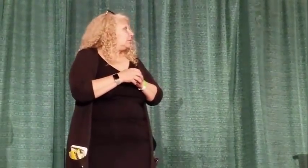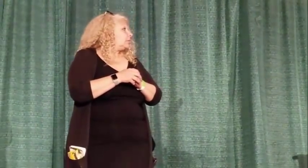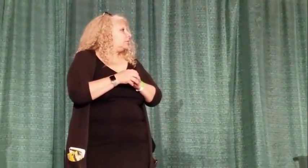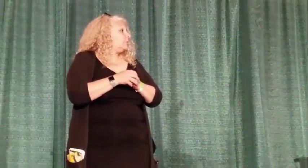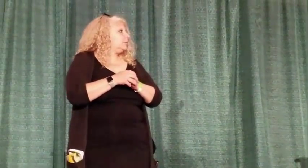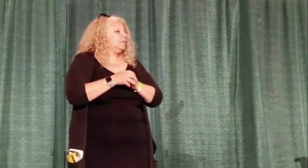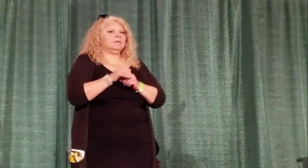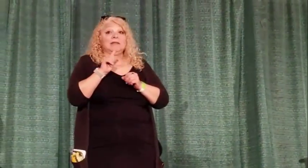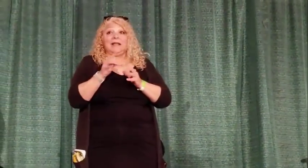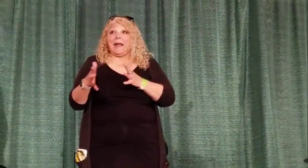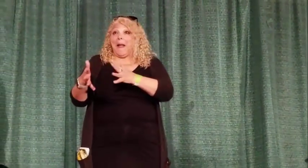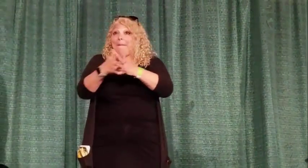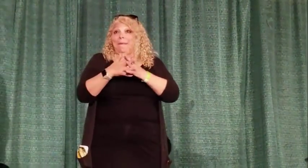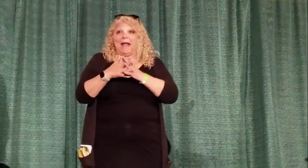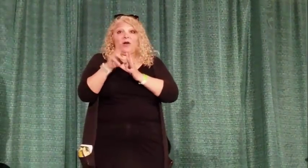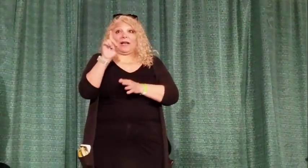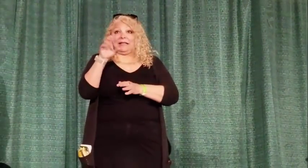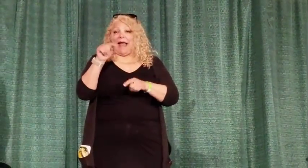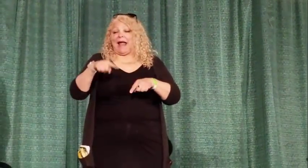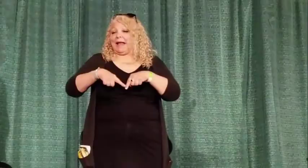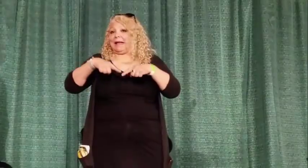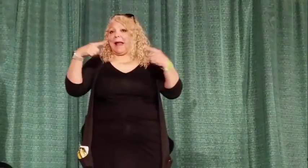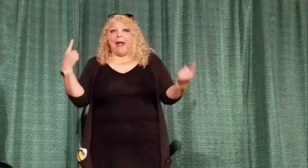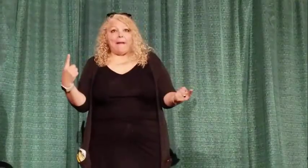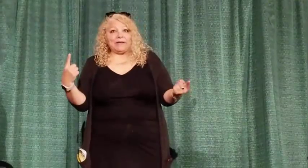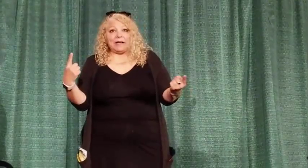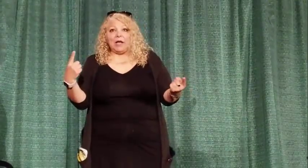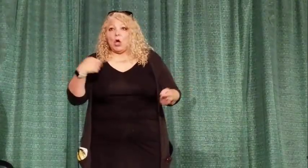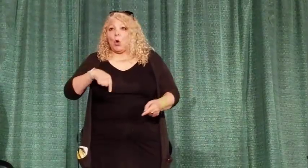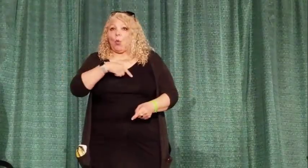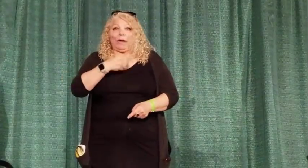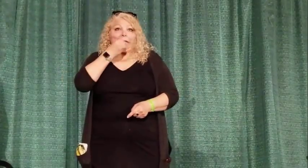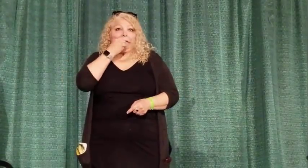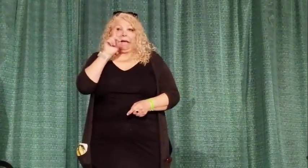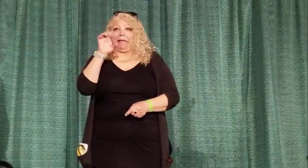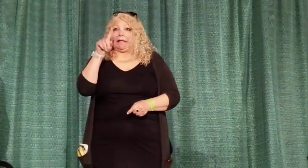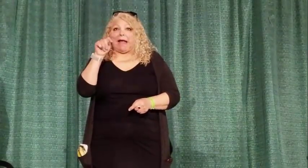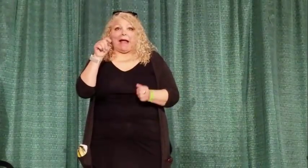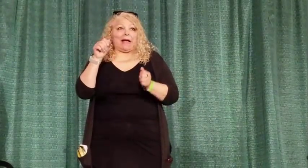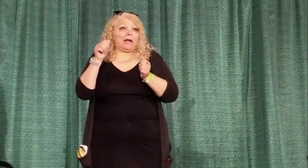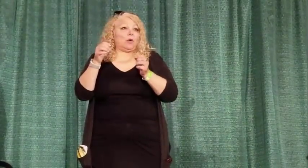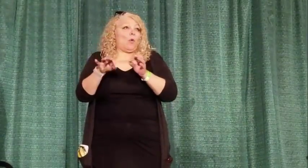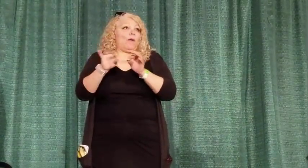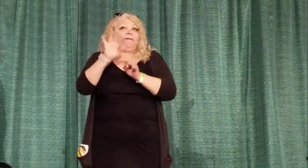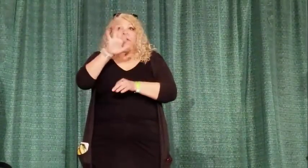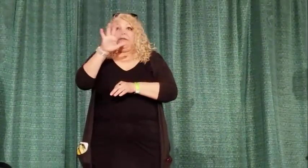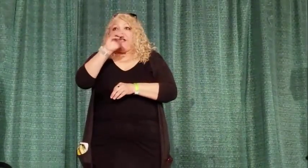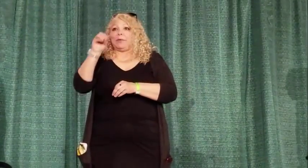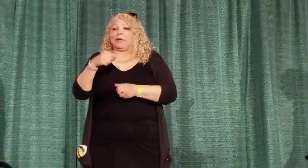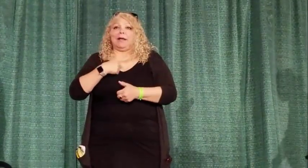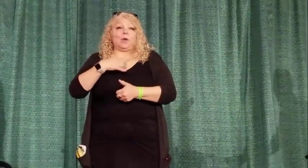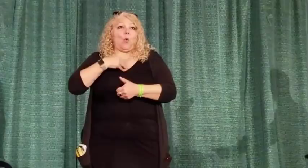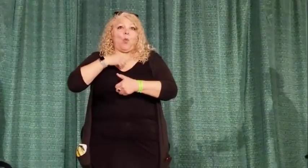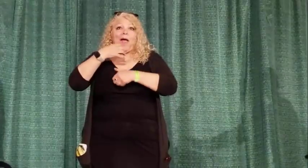The American diet is the opposite of that, because we eat a diet with about 55% of calories from processed foods like pasta, white